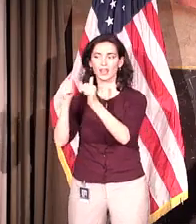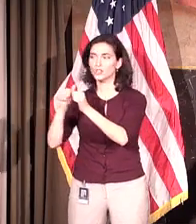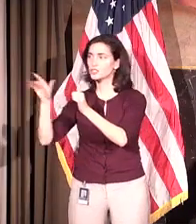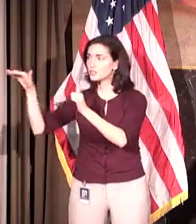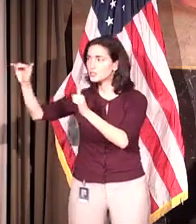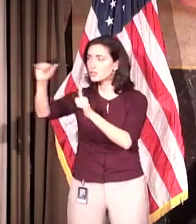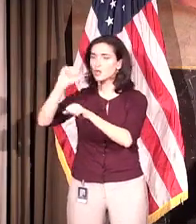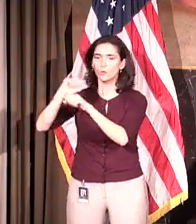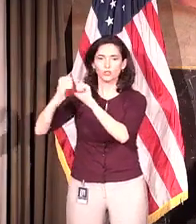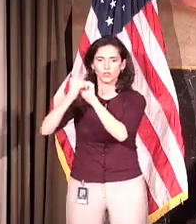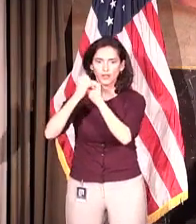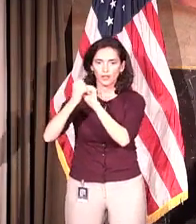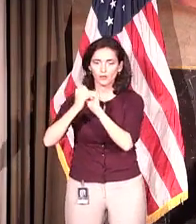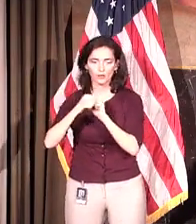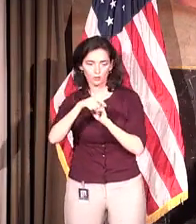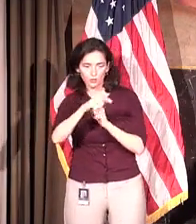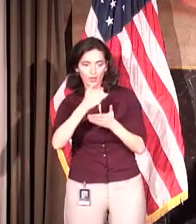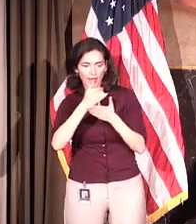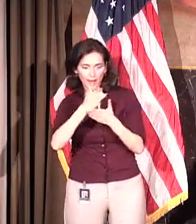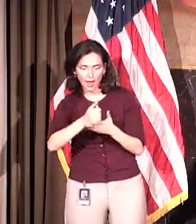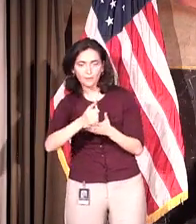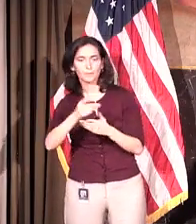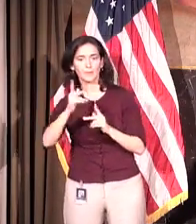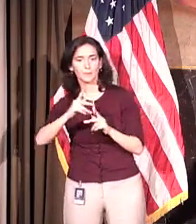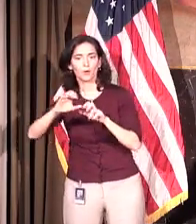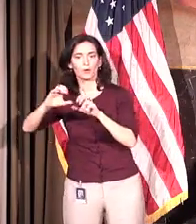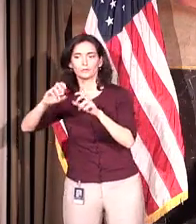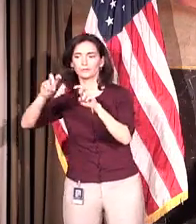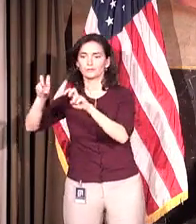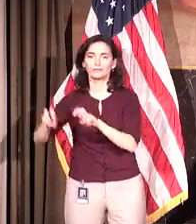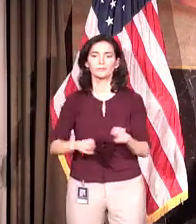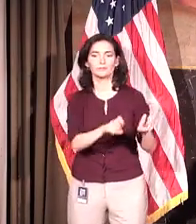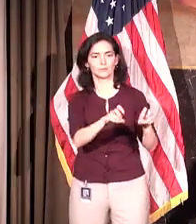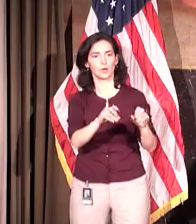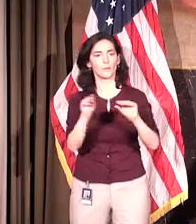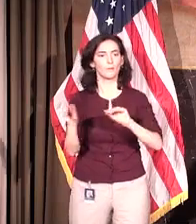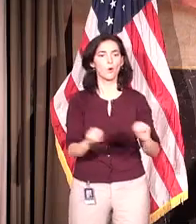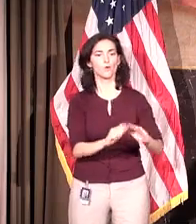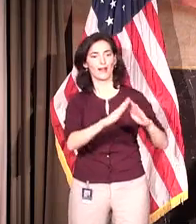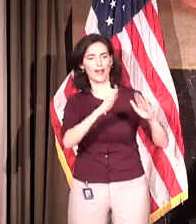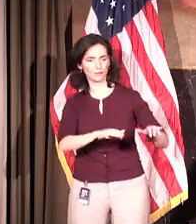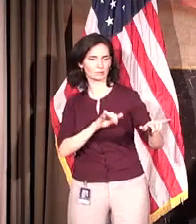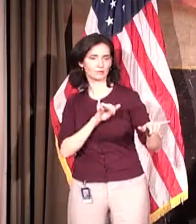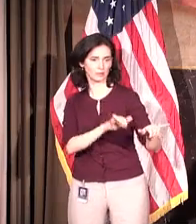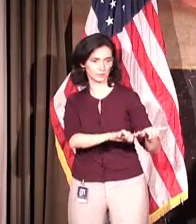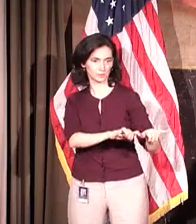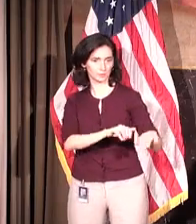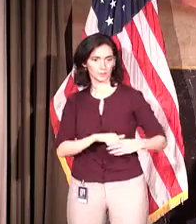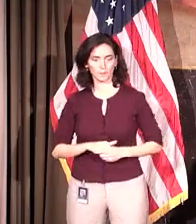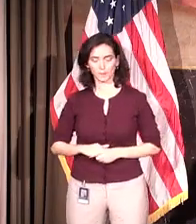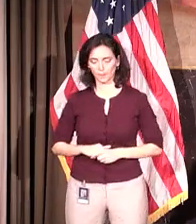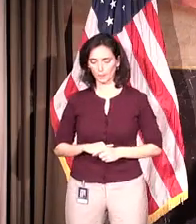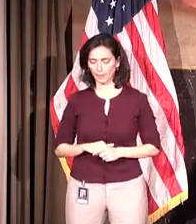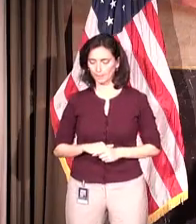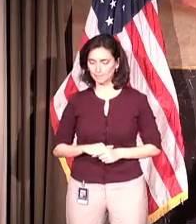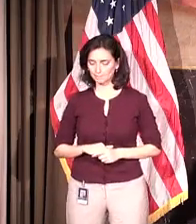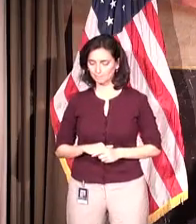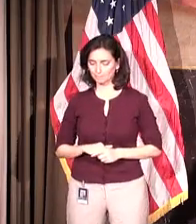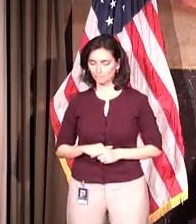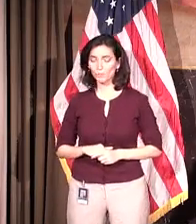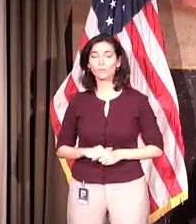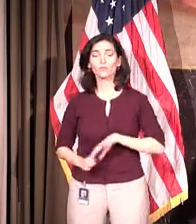help evacuees to transition to long-term housing options. Now, shifting